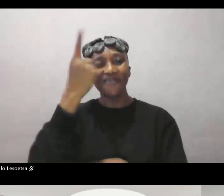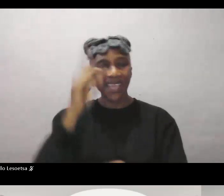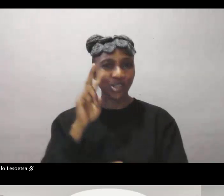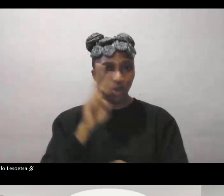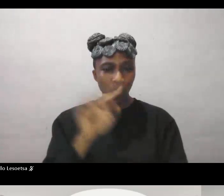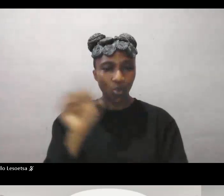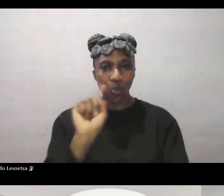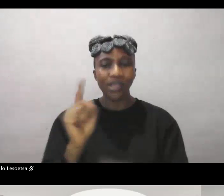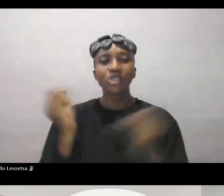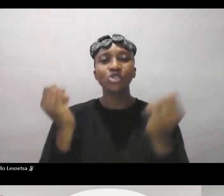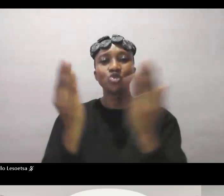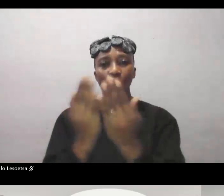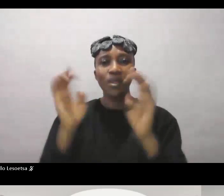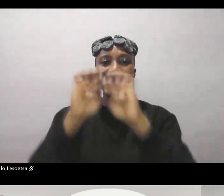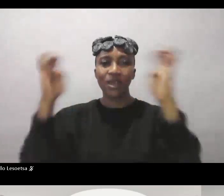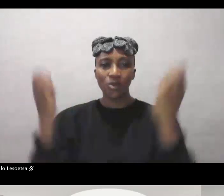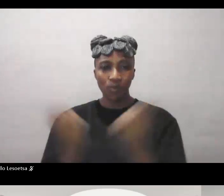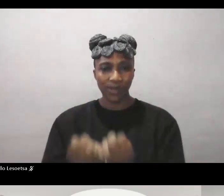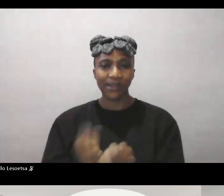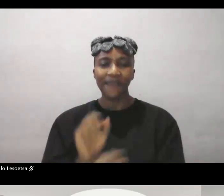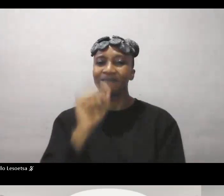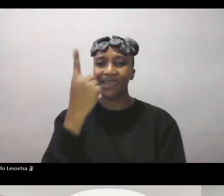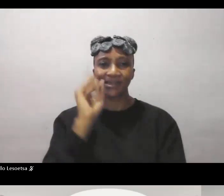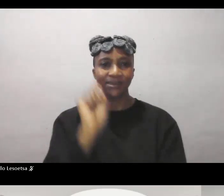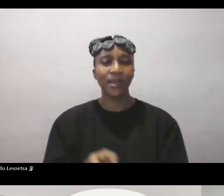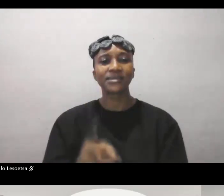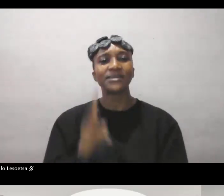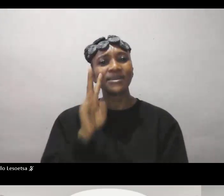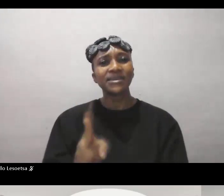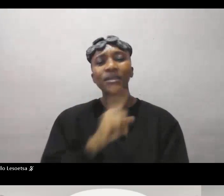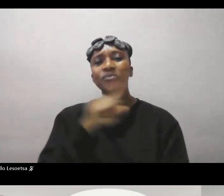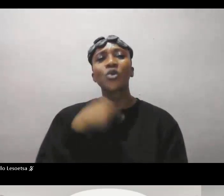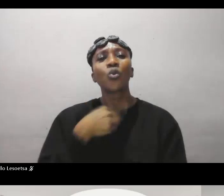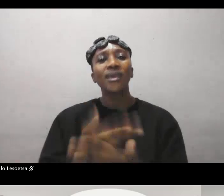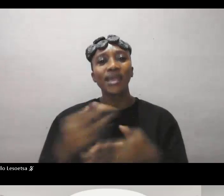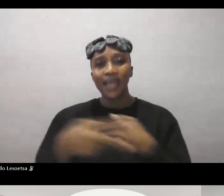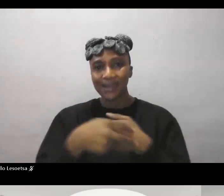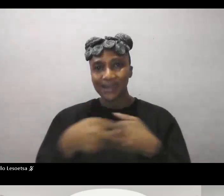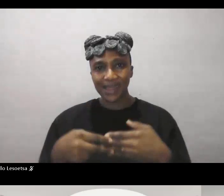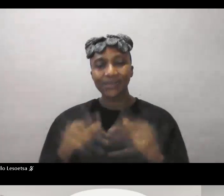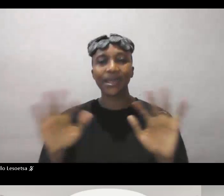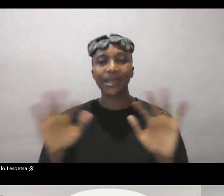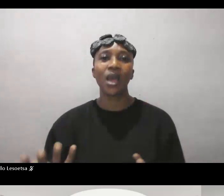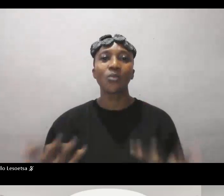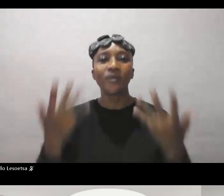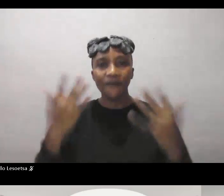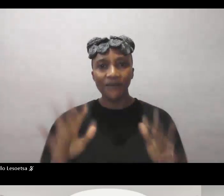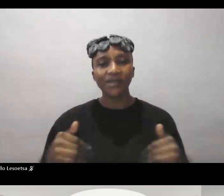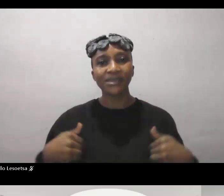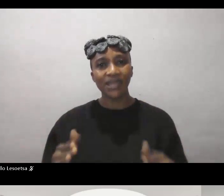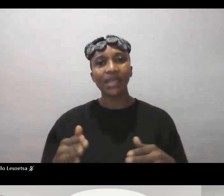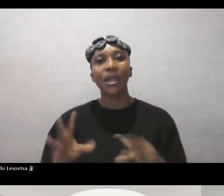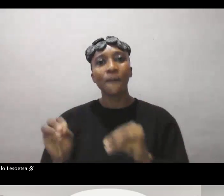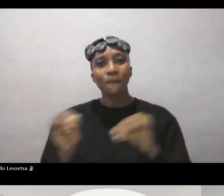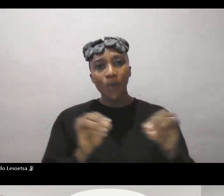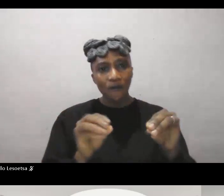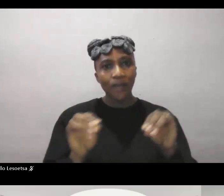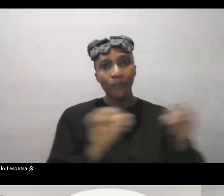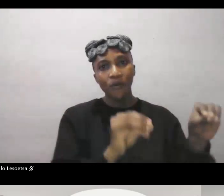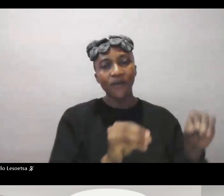school environment. Look at the school environment and see how we can address that. And then you now start moving further. So that's why I asked about CS,